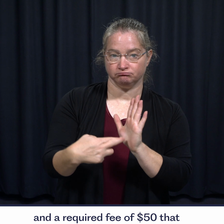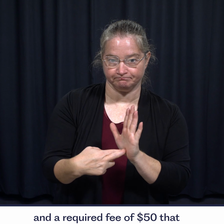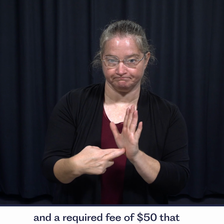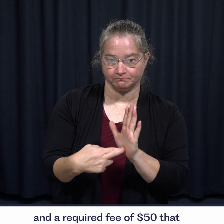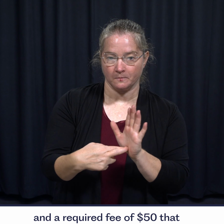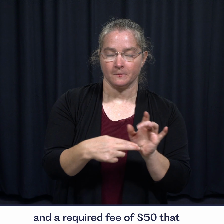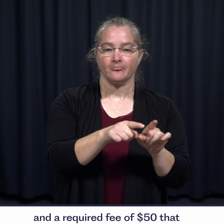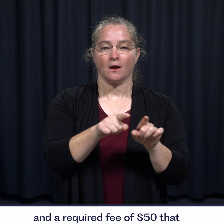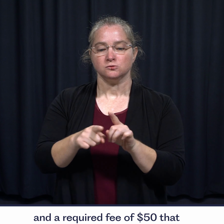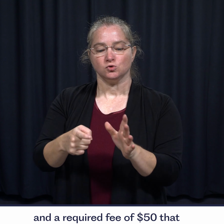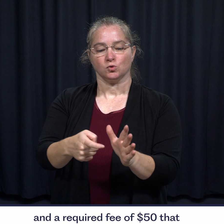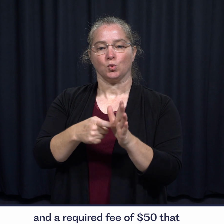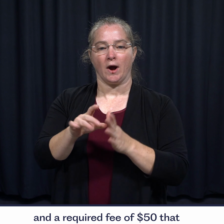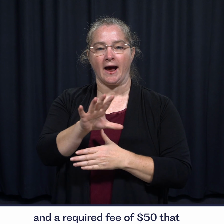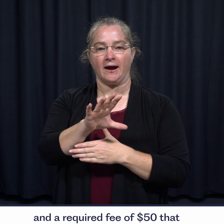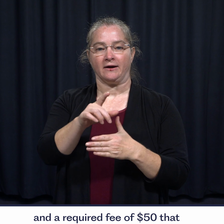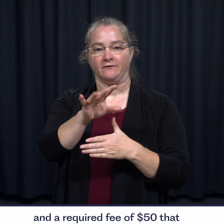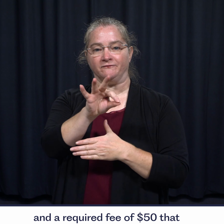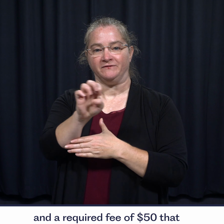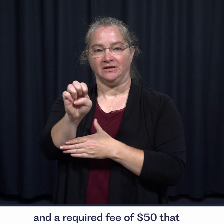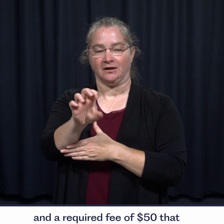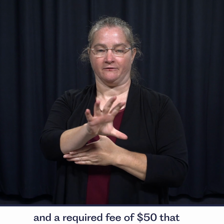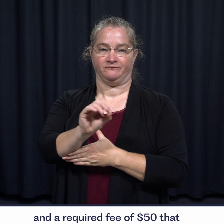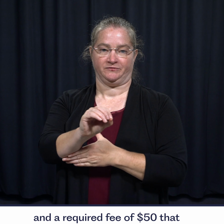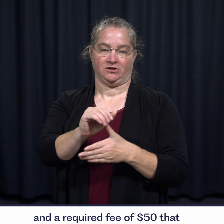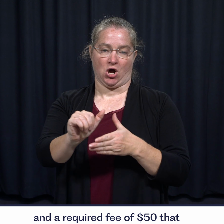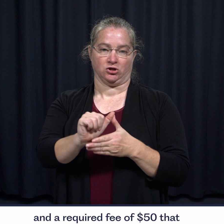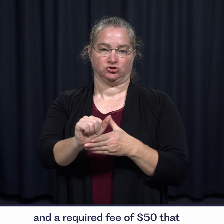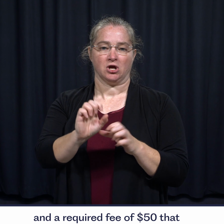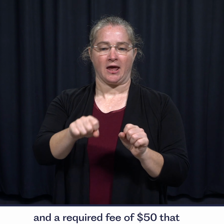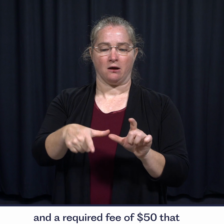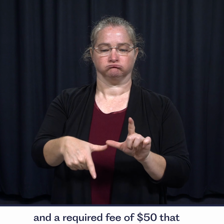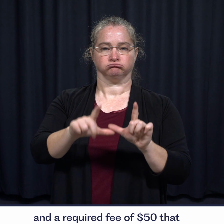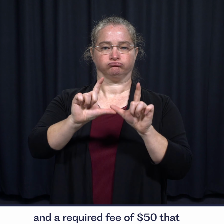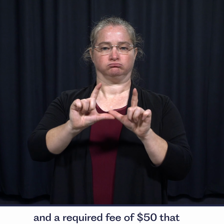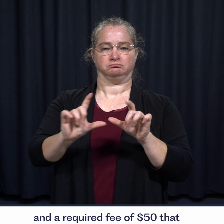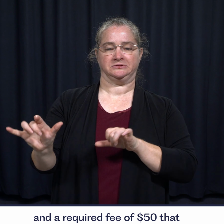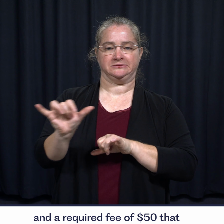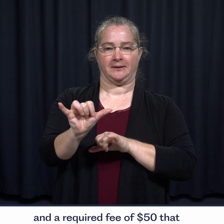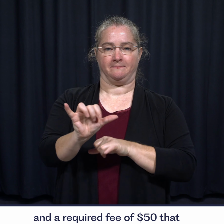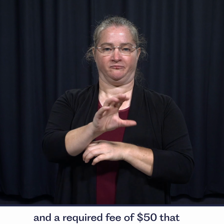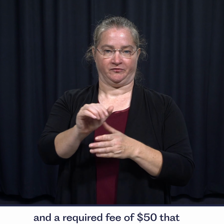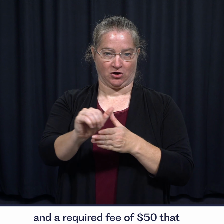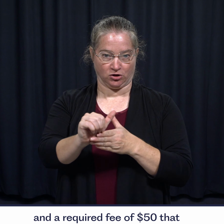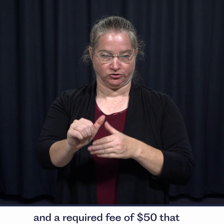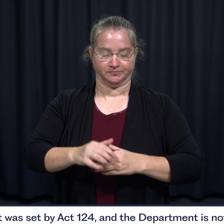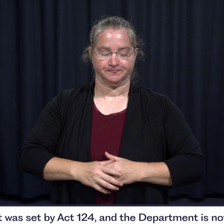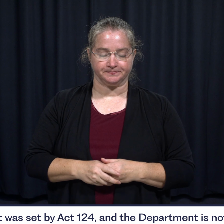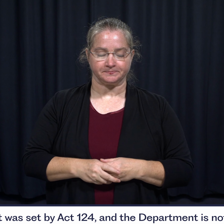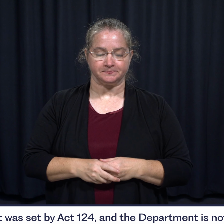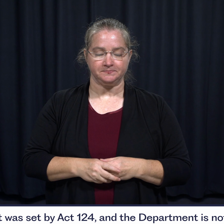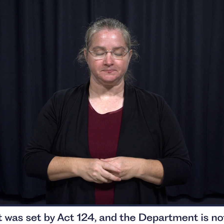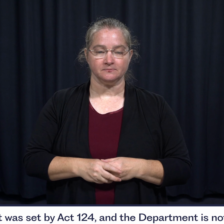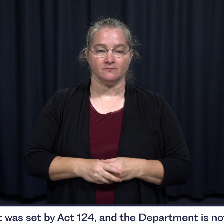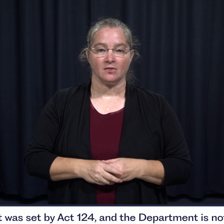required fee of $50 that is renewable for the same amount. The amount was set by